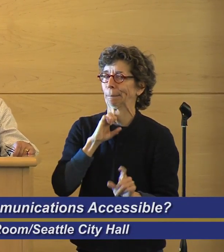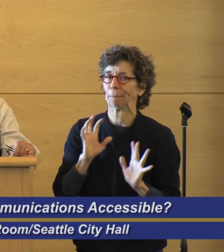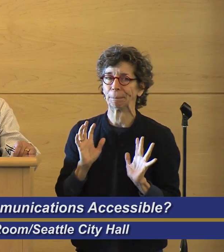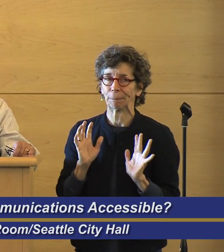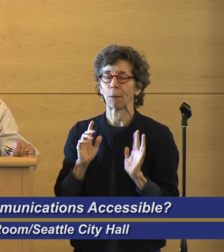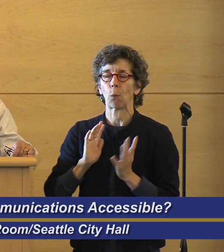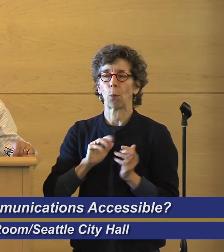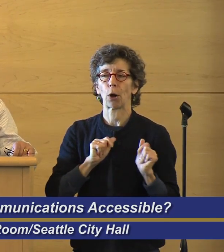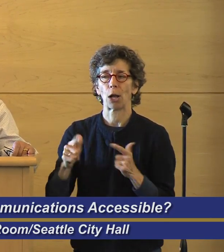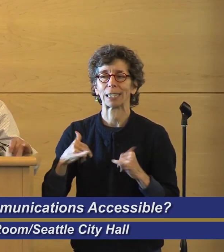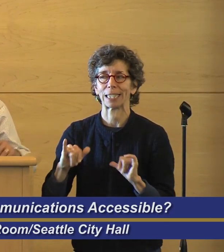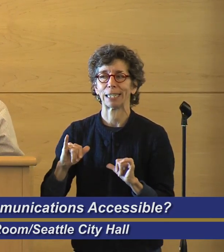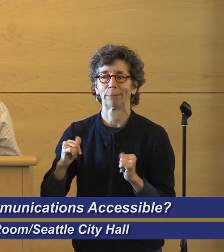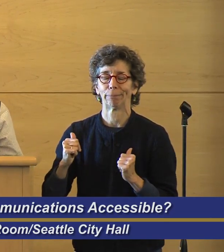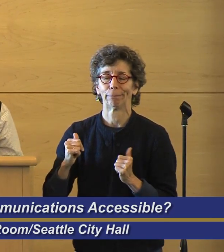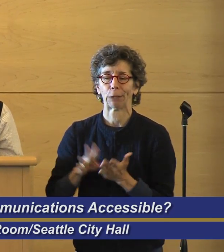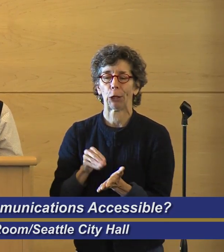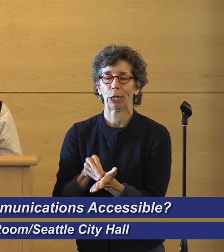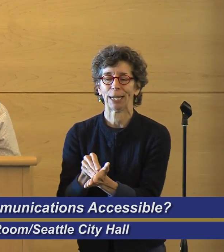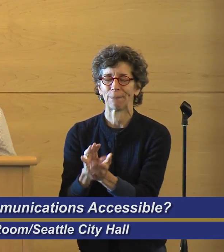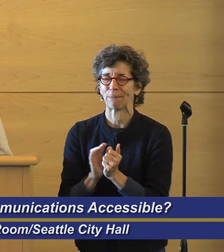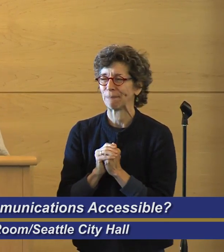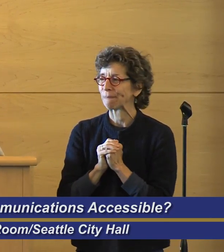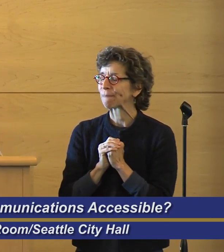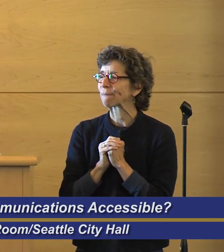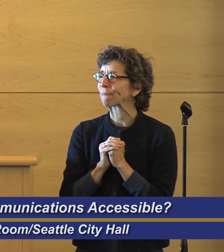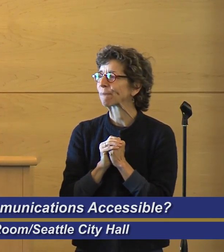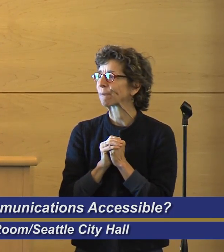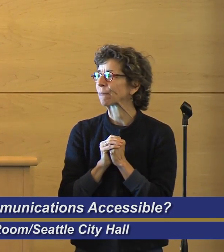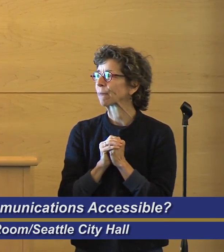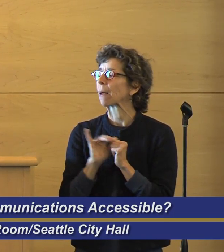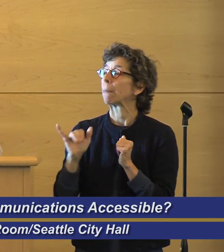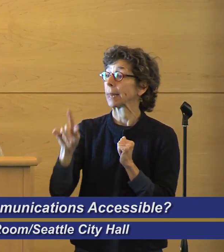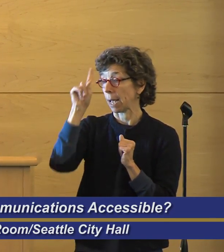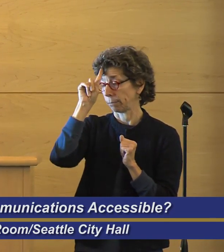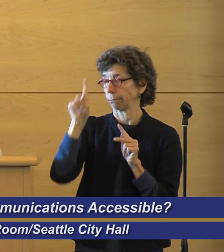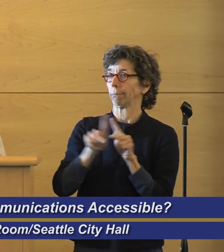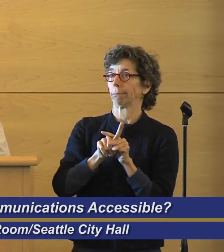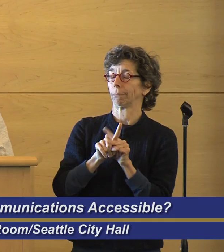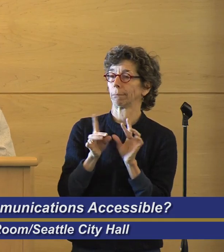environmentsforall.org. I don't know how accessible it is, Irene, if you've tested it. It's in